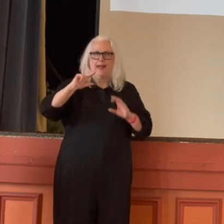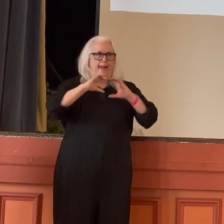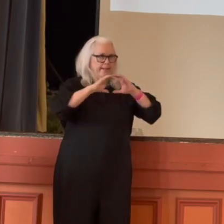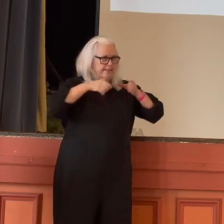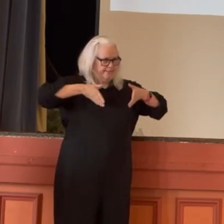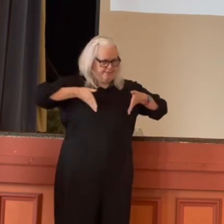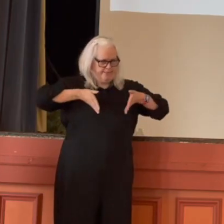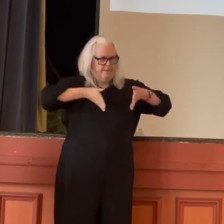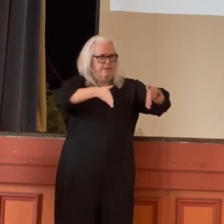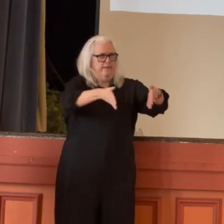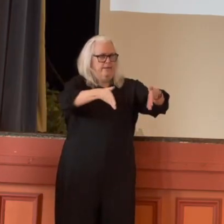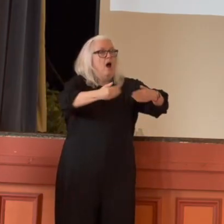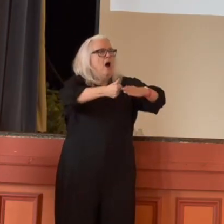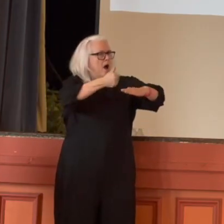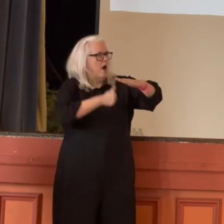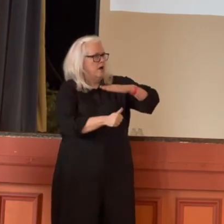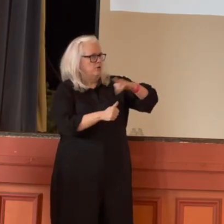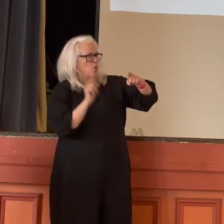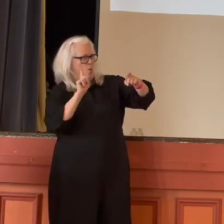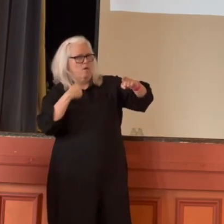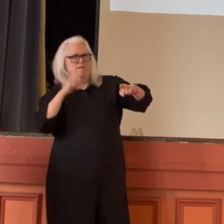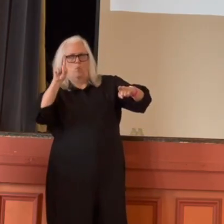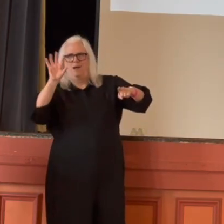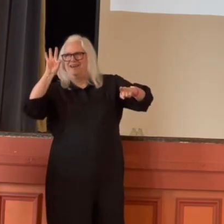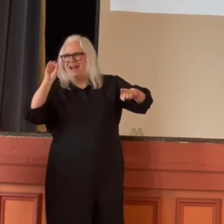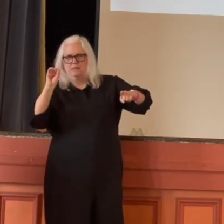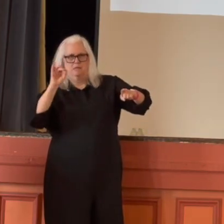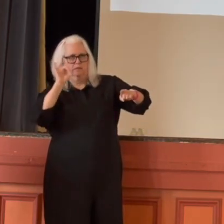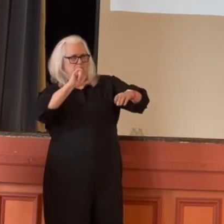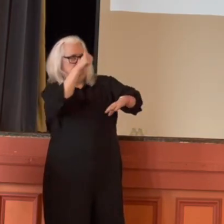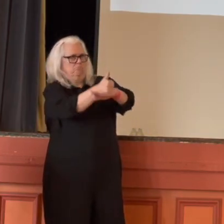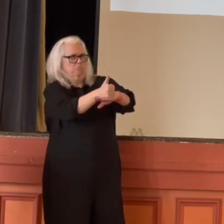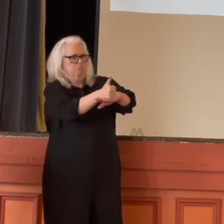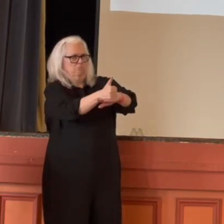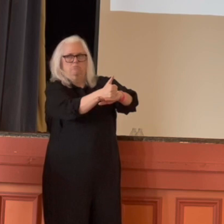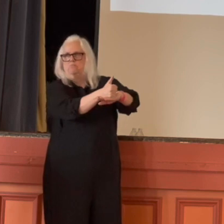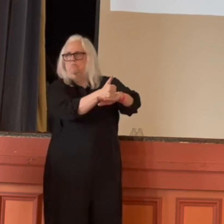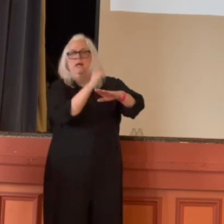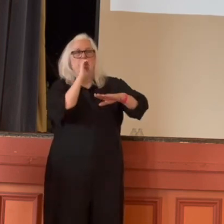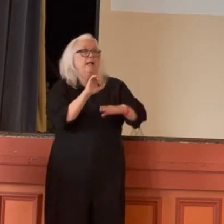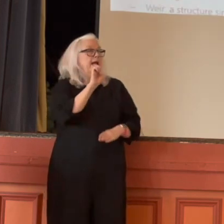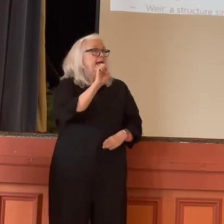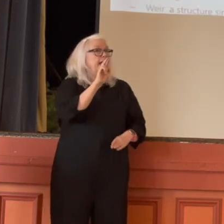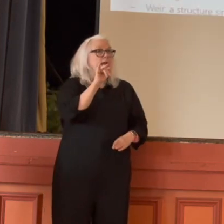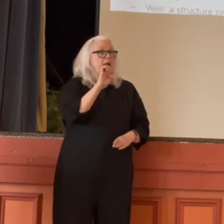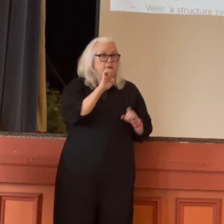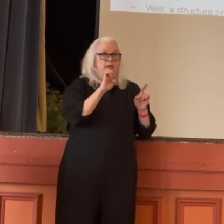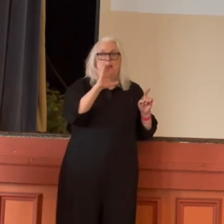the 190 runs today. And so you had the Erie Canal